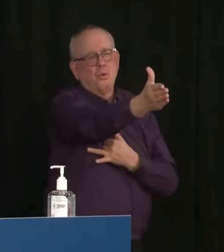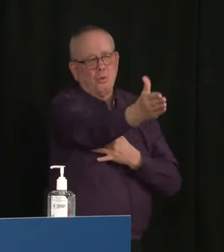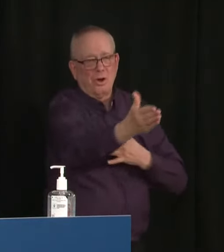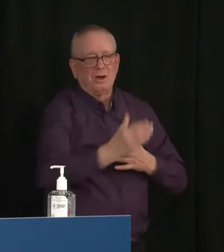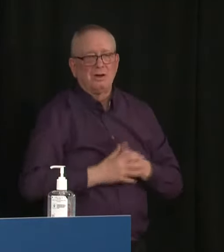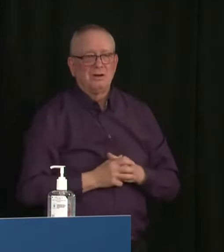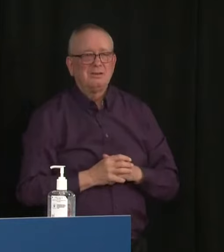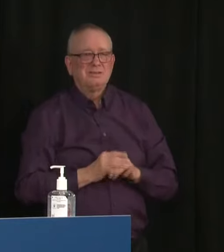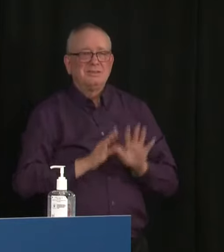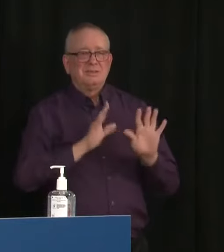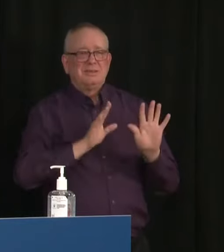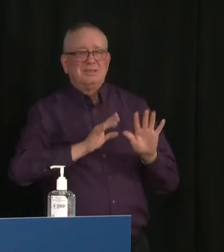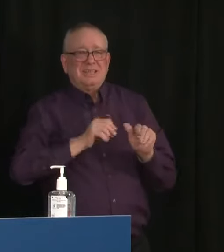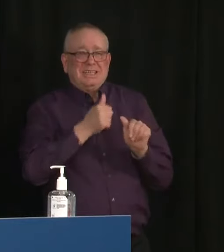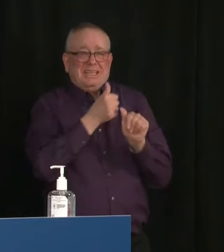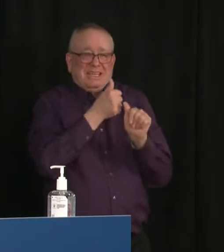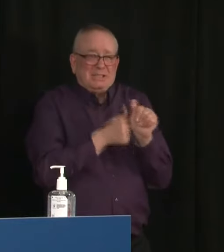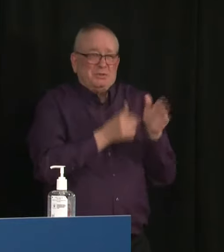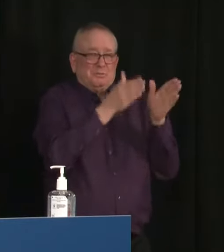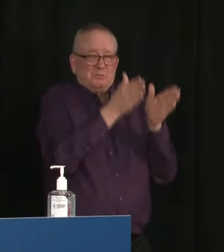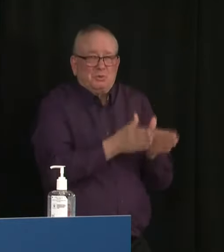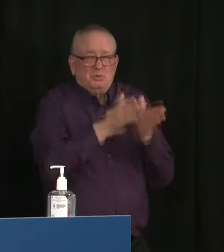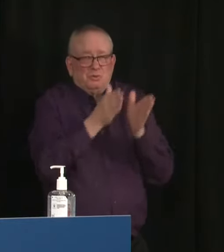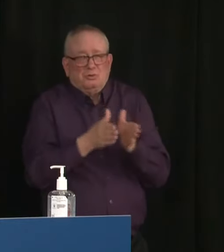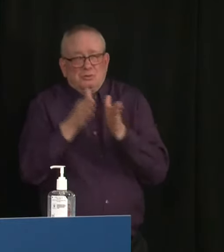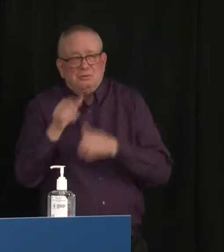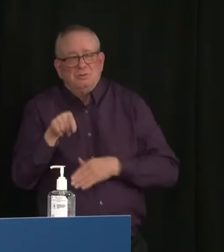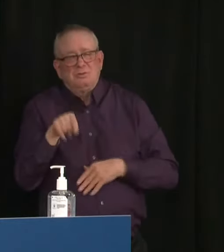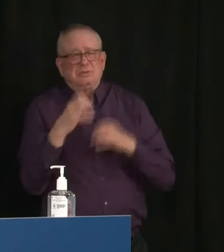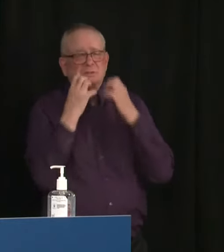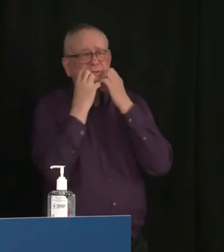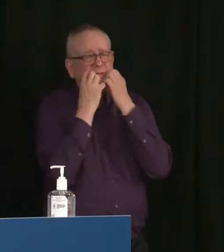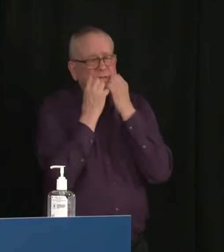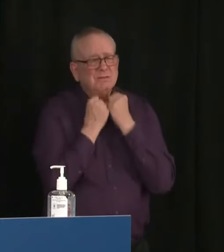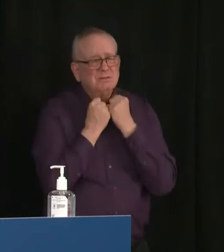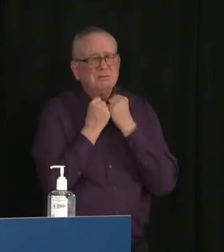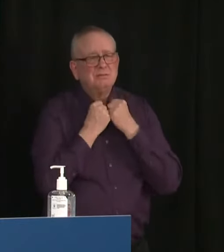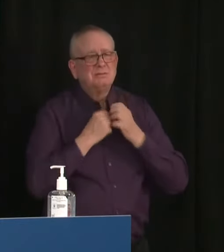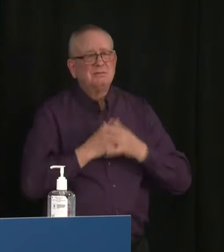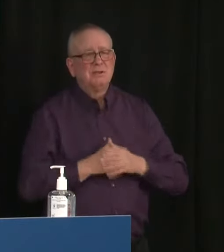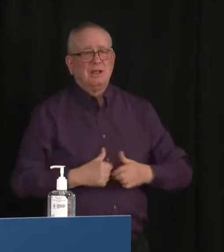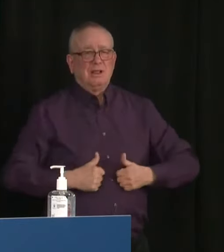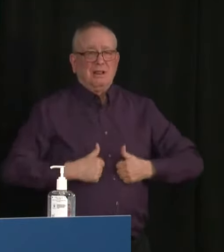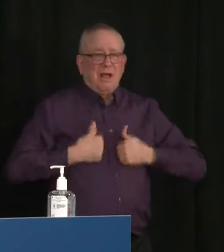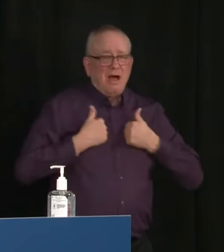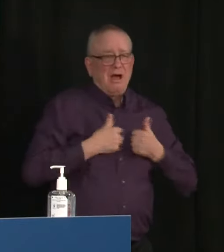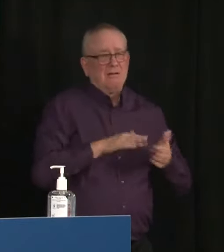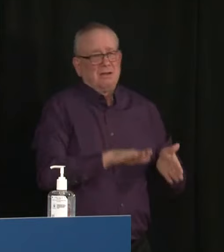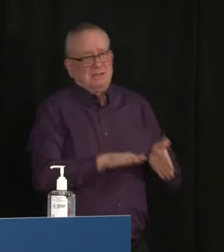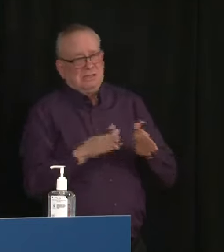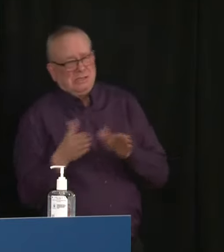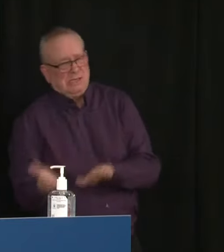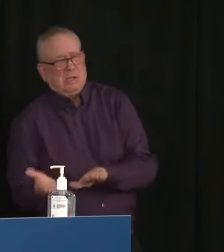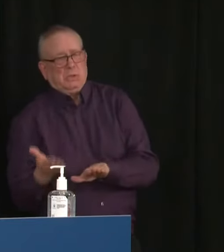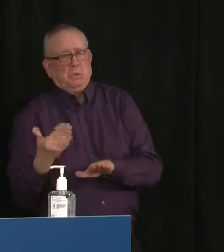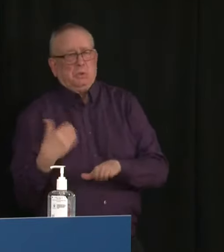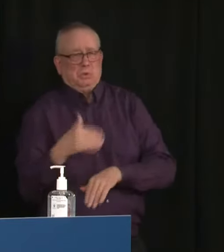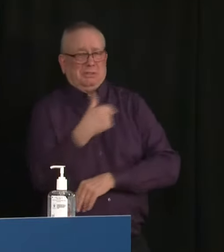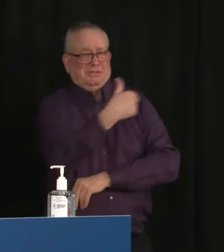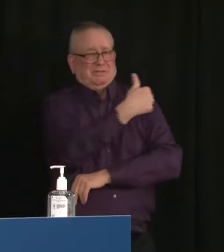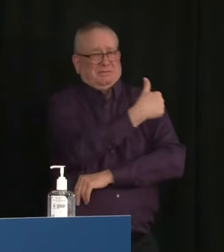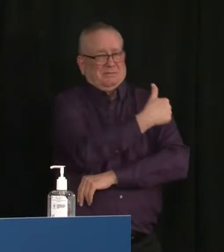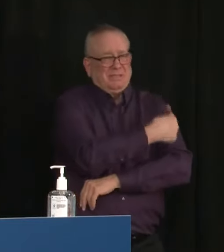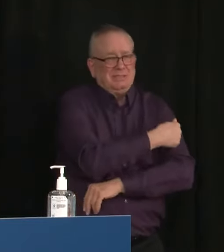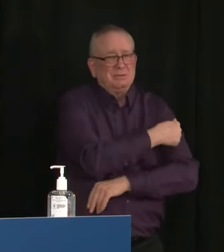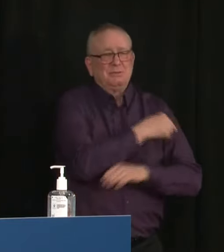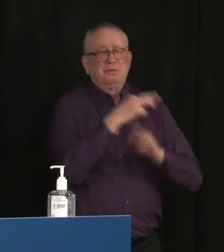and death for those around us. Anything that we can do to limit in-person interactions with other people outside our